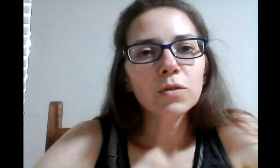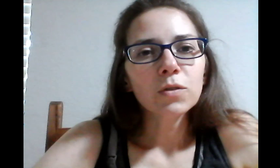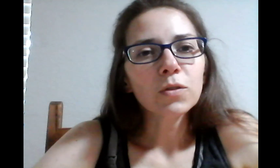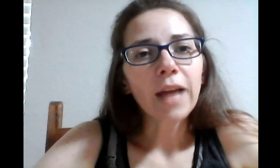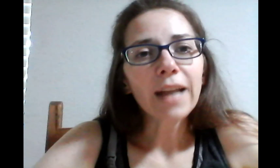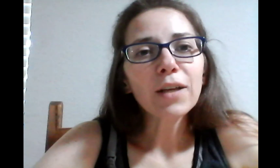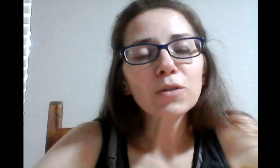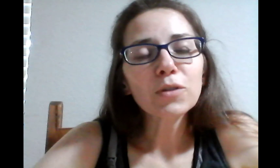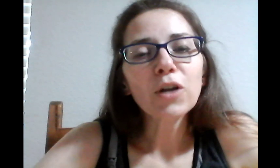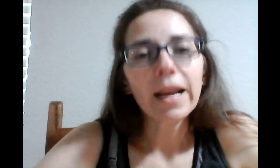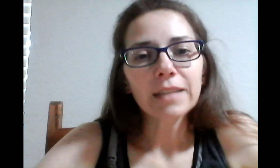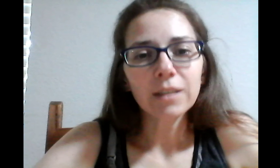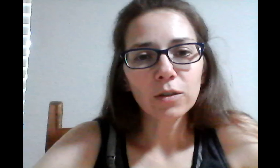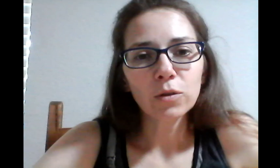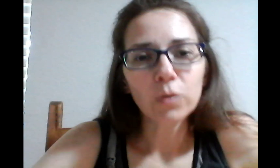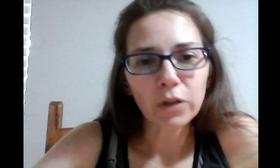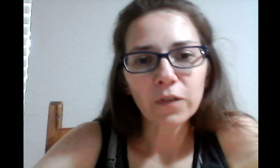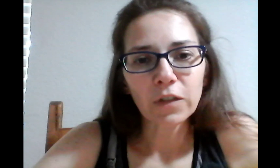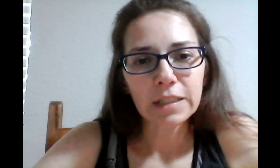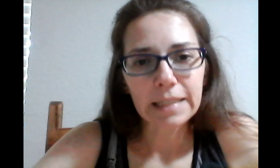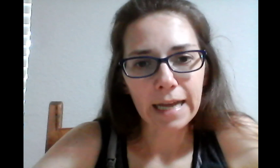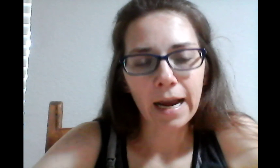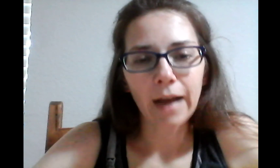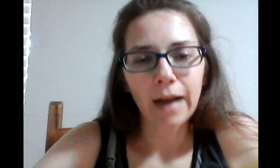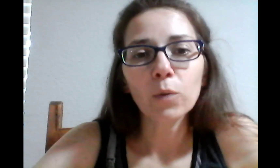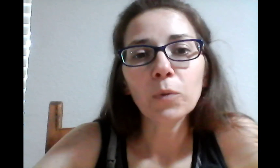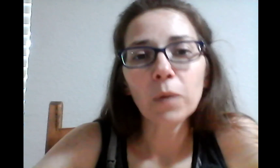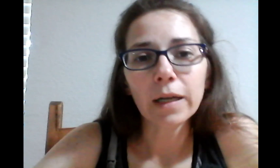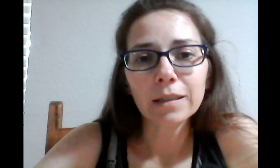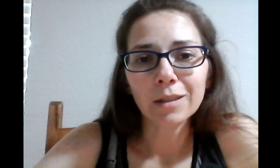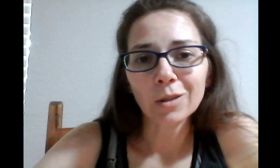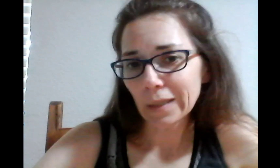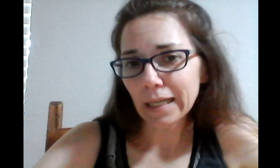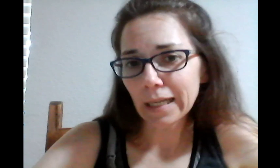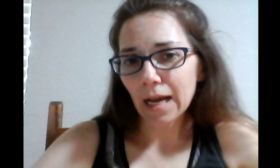So that includes our ASL tutorial for today. I hope you guys enjoyed it.